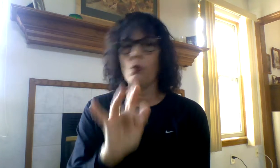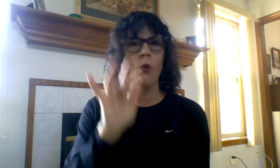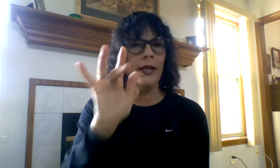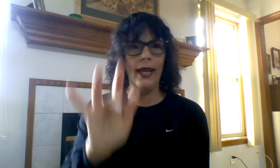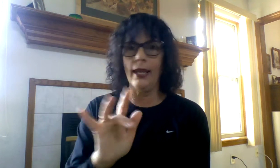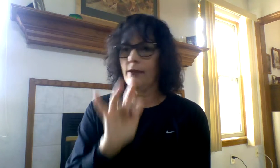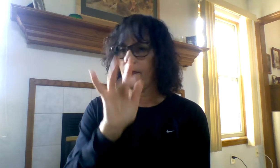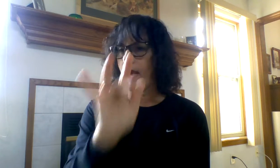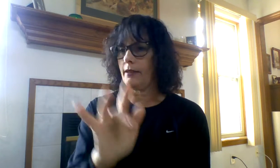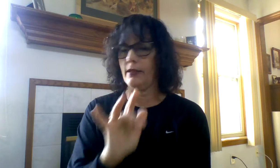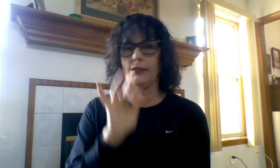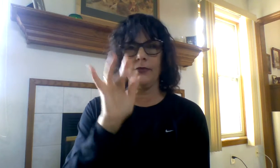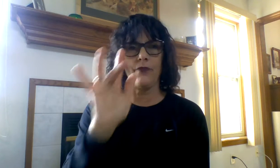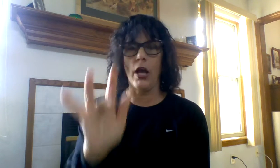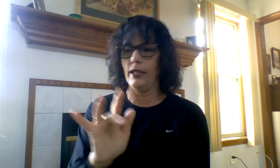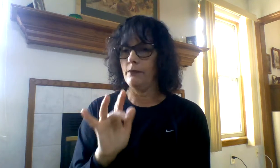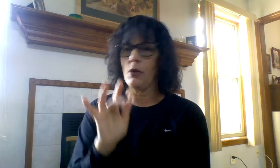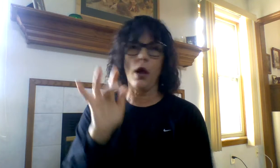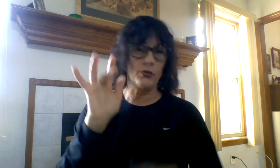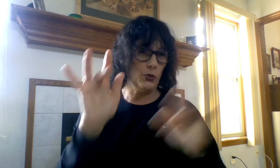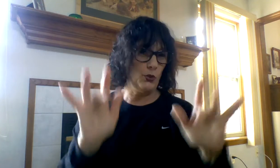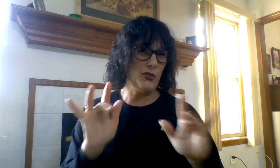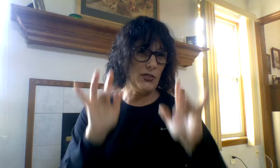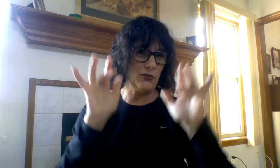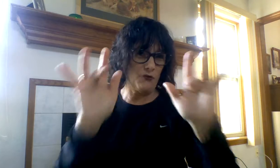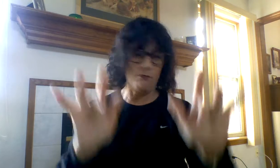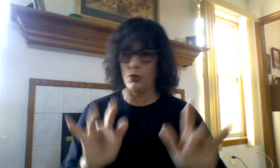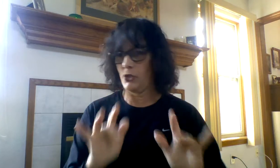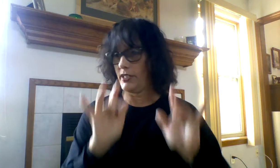one hand, that is fine. Also use this for mercy.